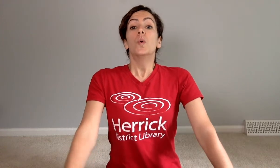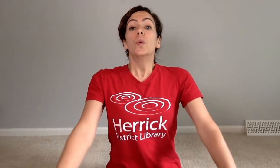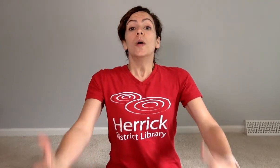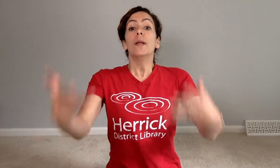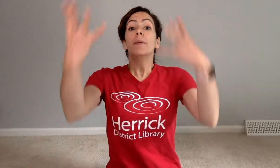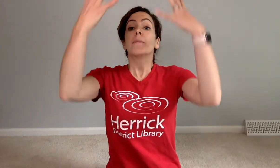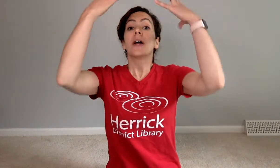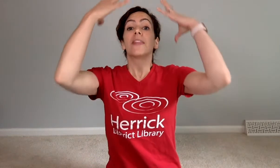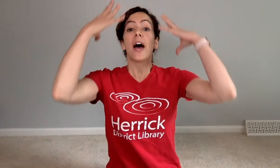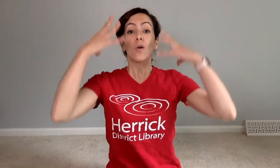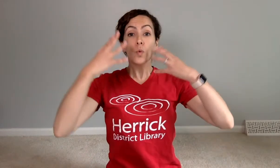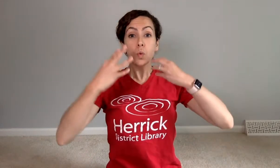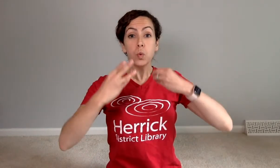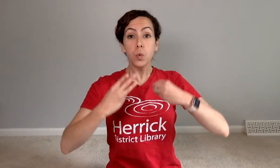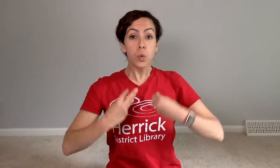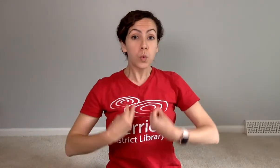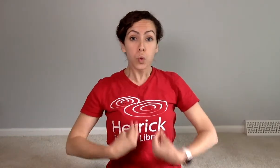and a big breath out